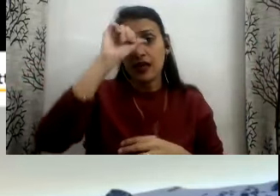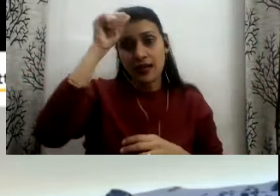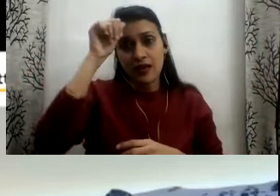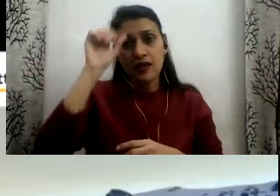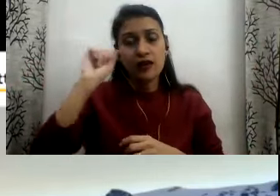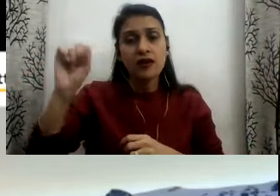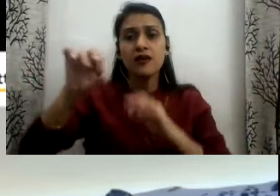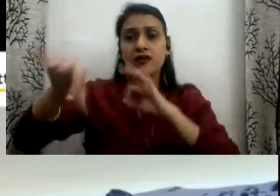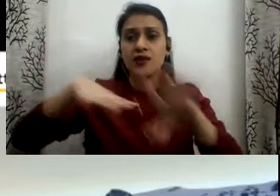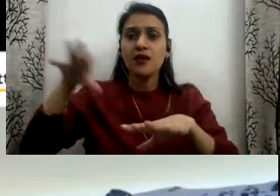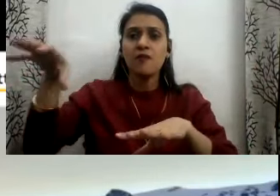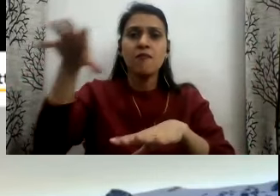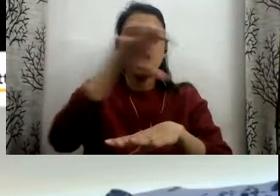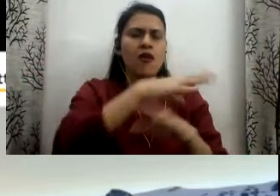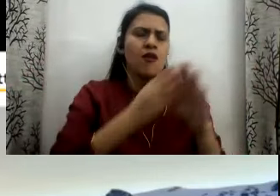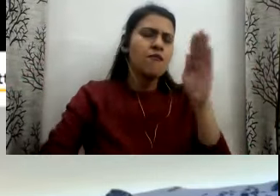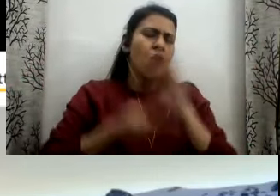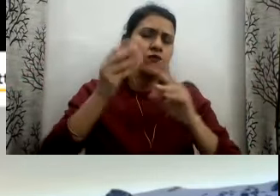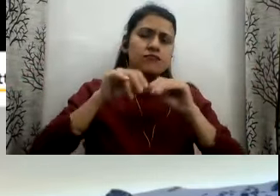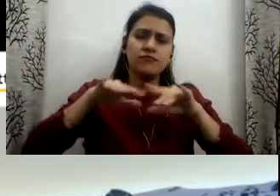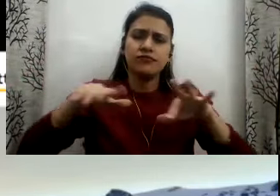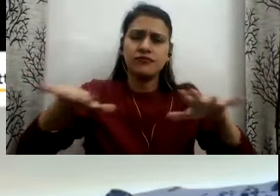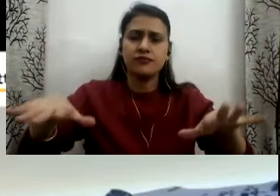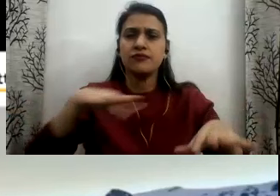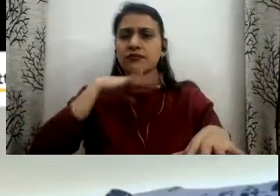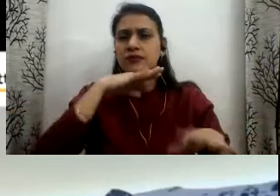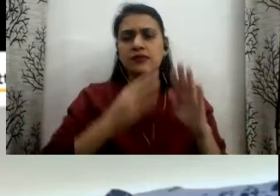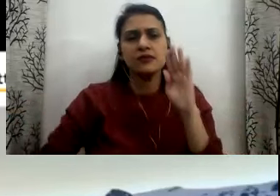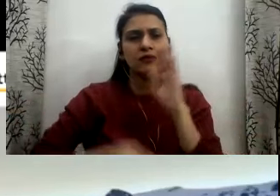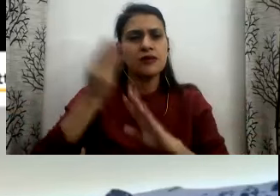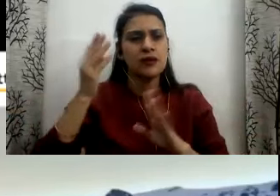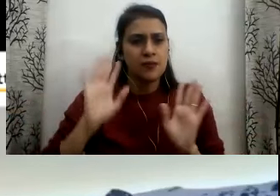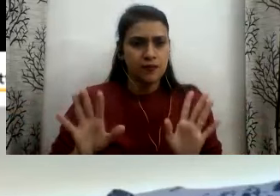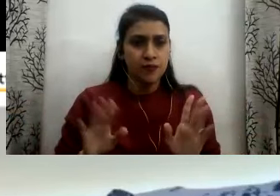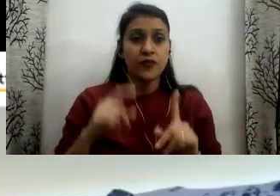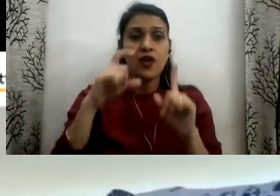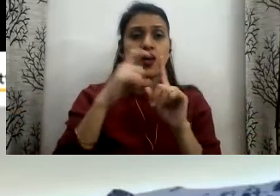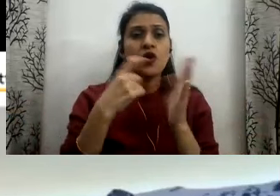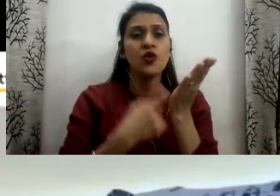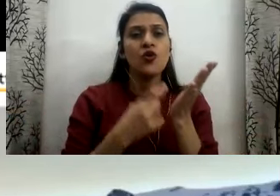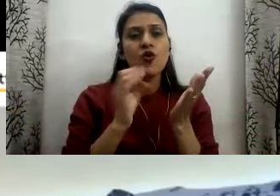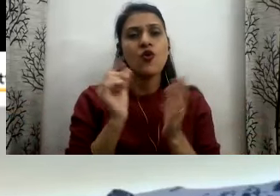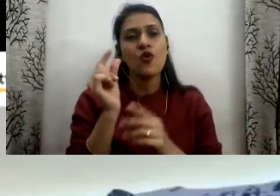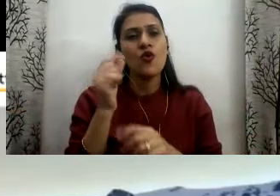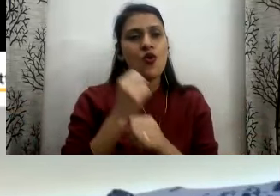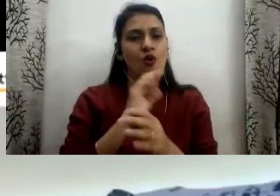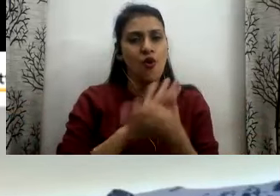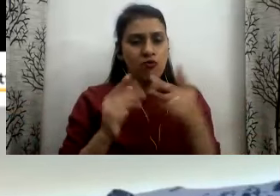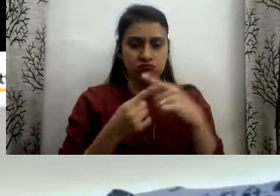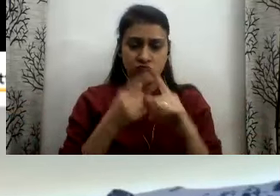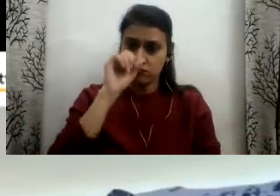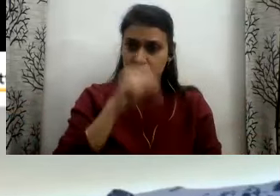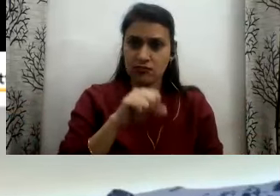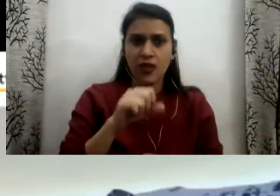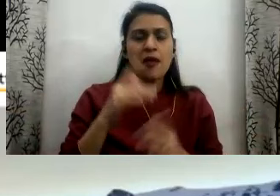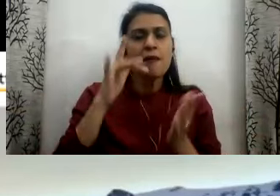of the world's most polluted cities. Drought, I think you mentioned drought, unseasonal rain, melting